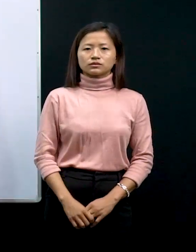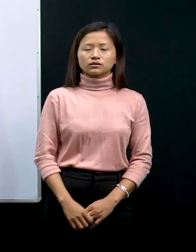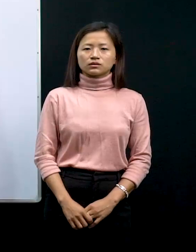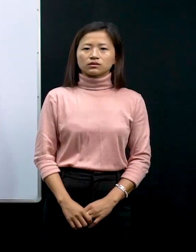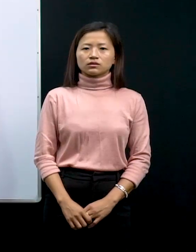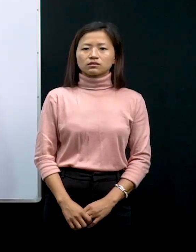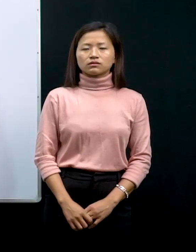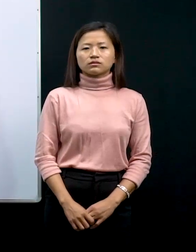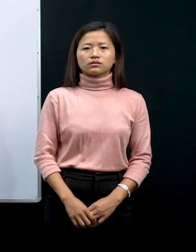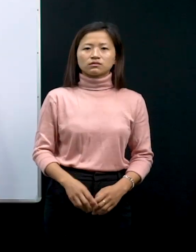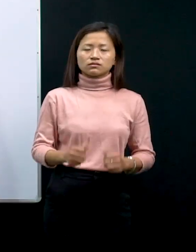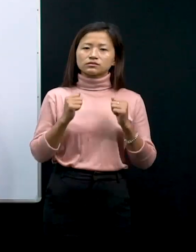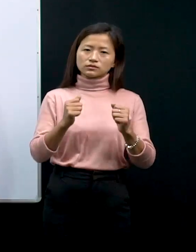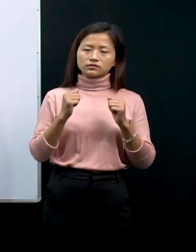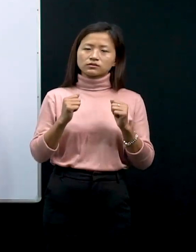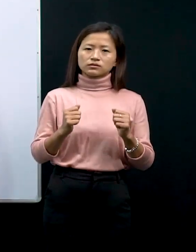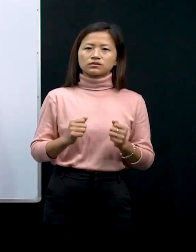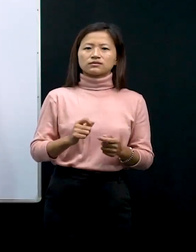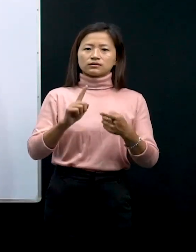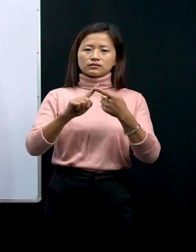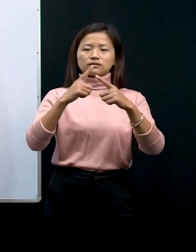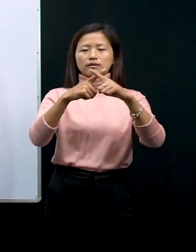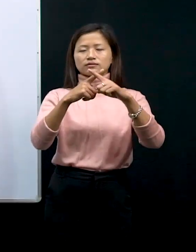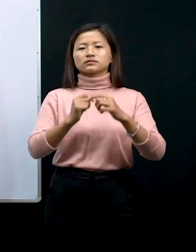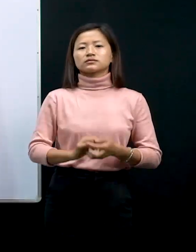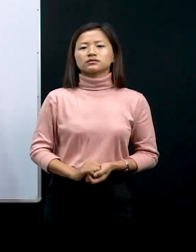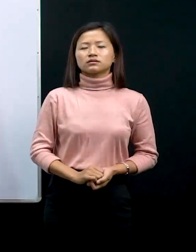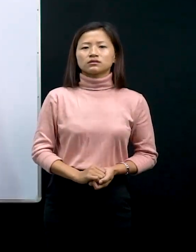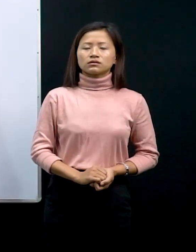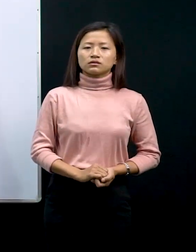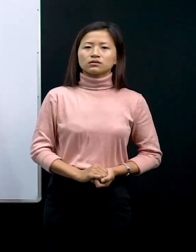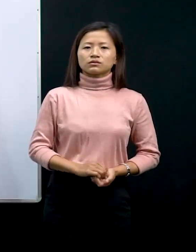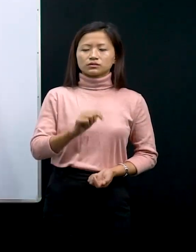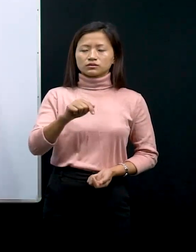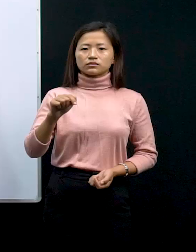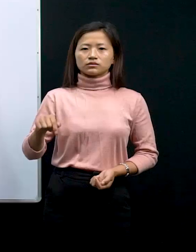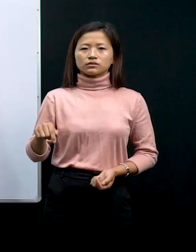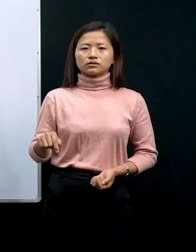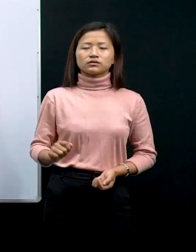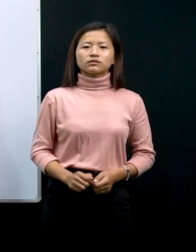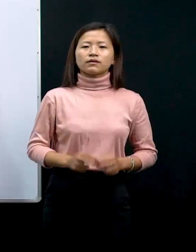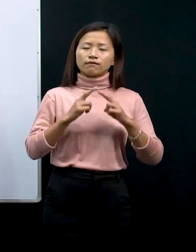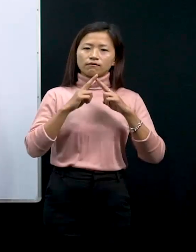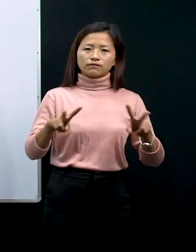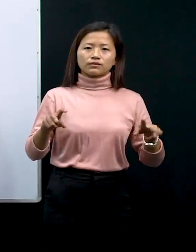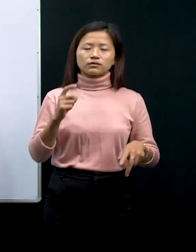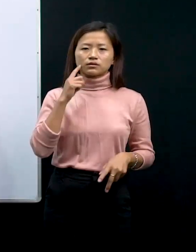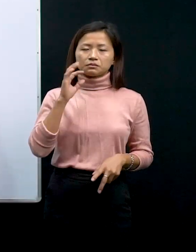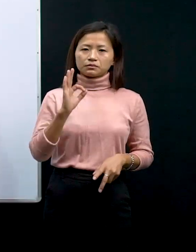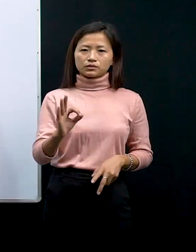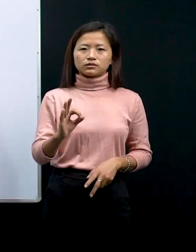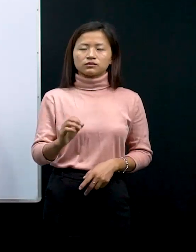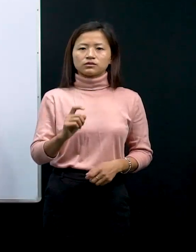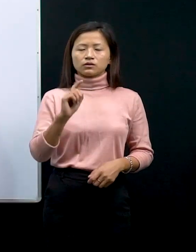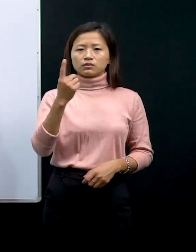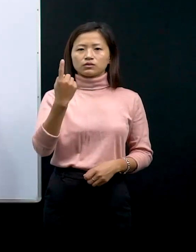10.2 is a difficult exercise, and which is very important. One question